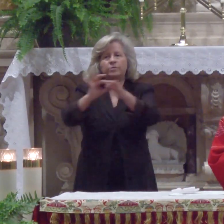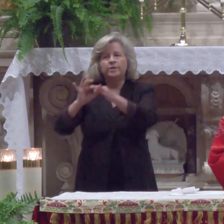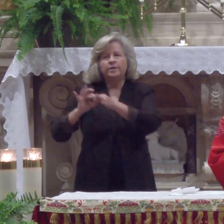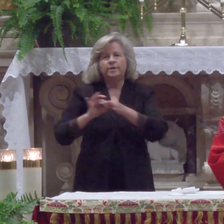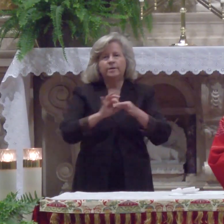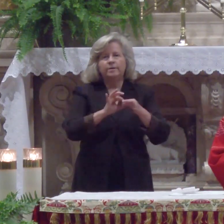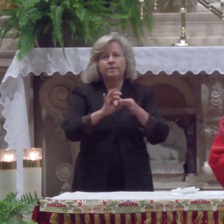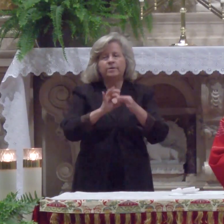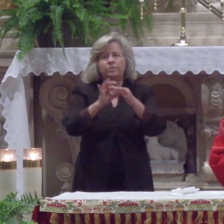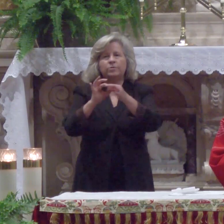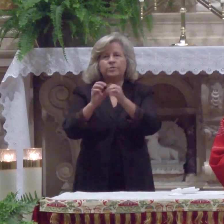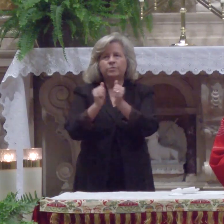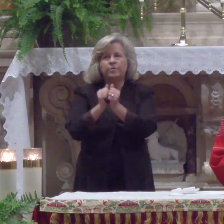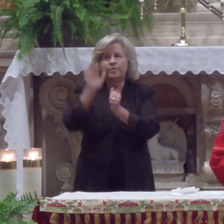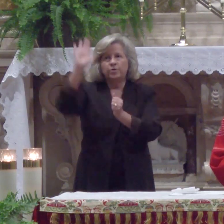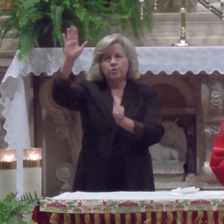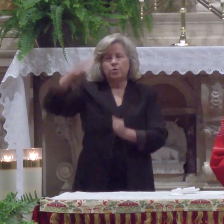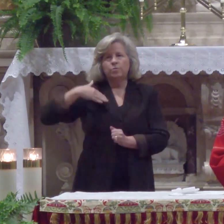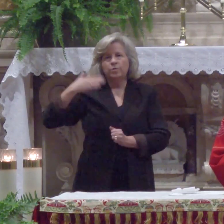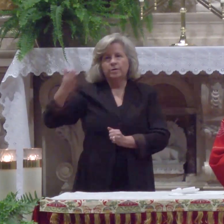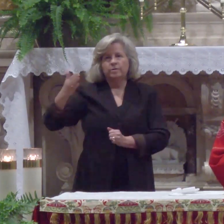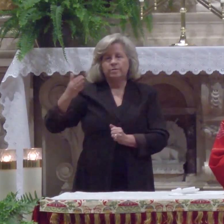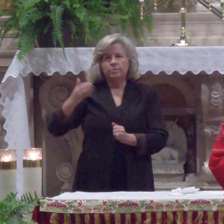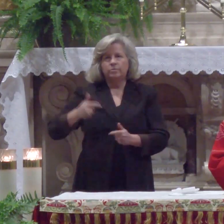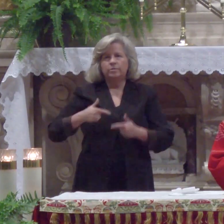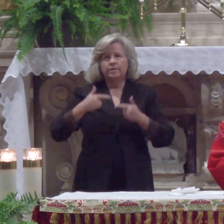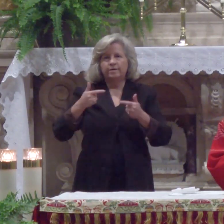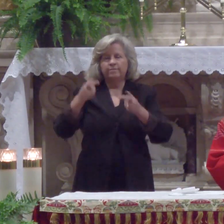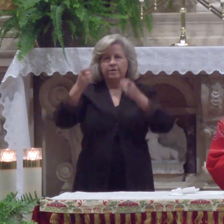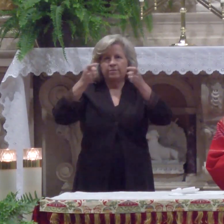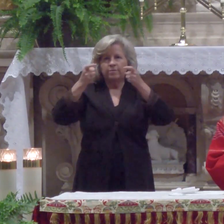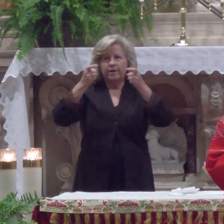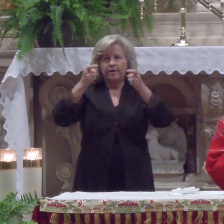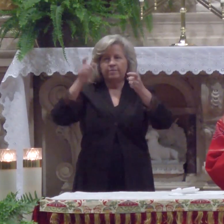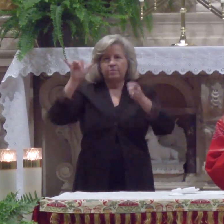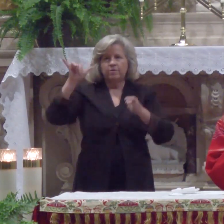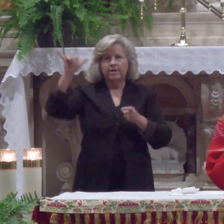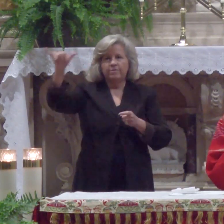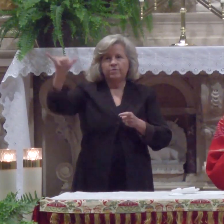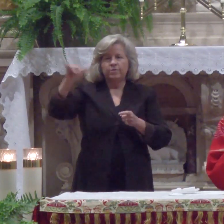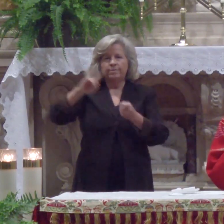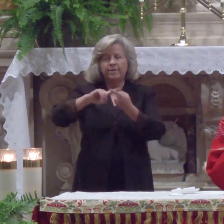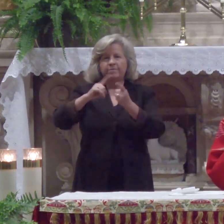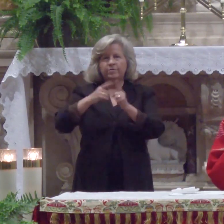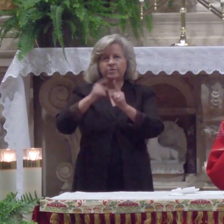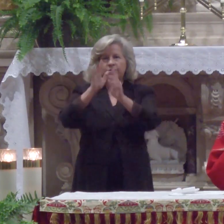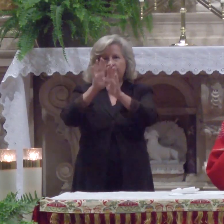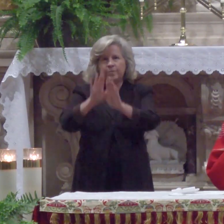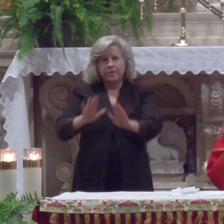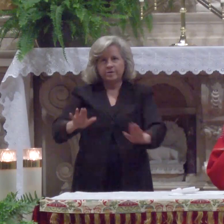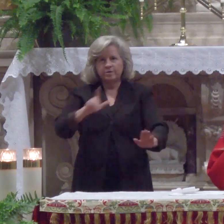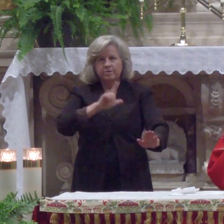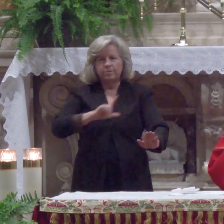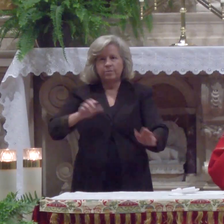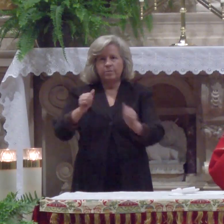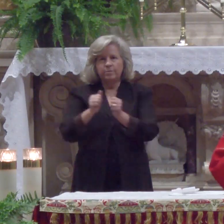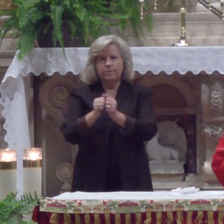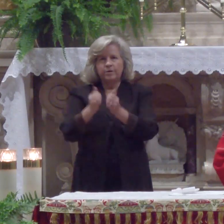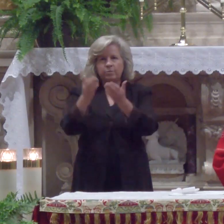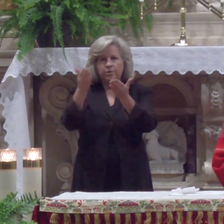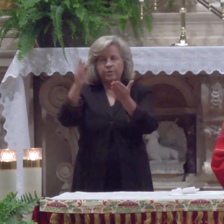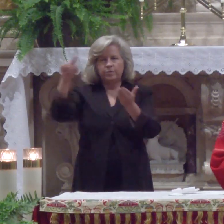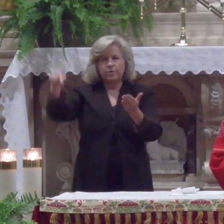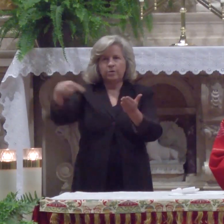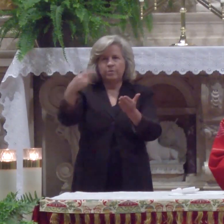will, who live and reign forever and ever. Amen. My friends, the peace of the Lord be with you